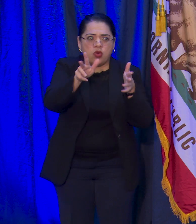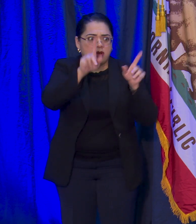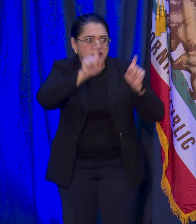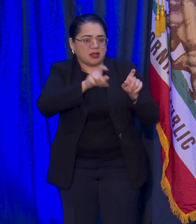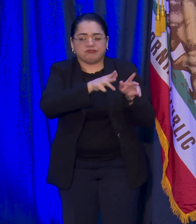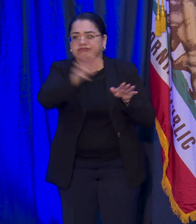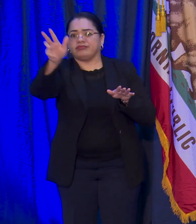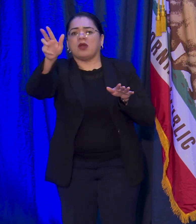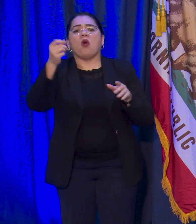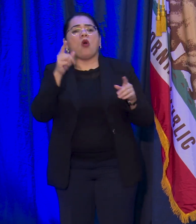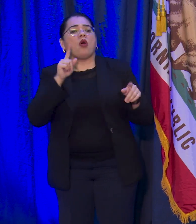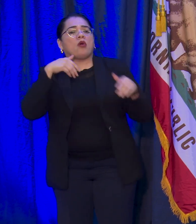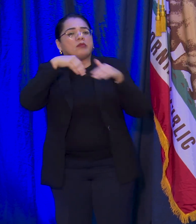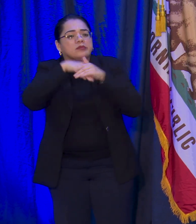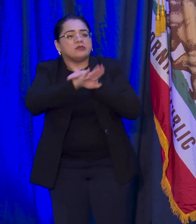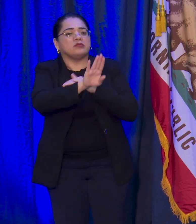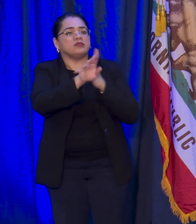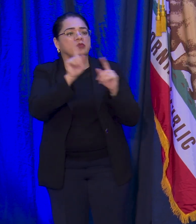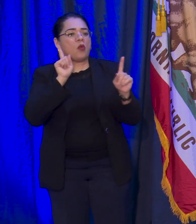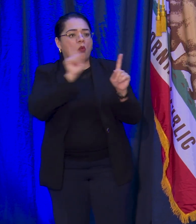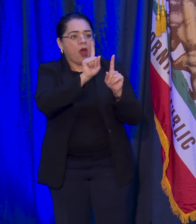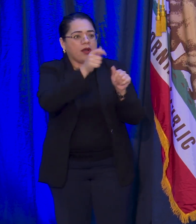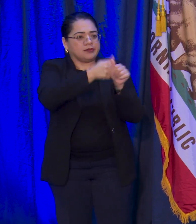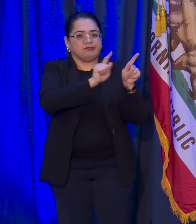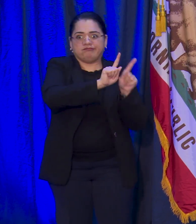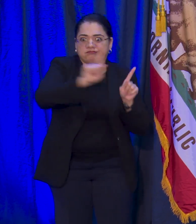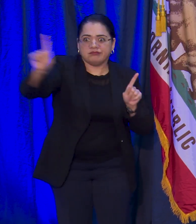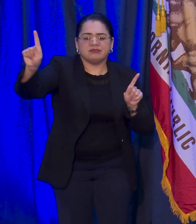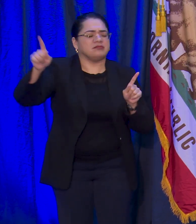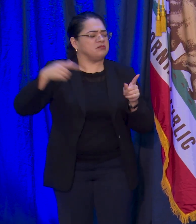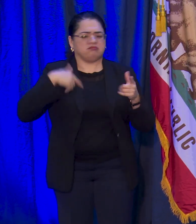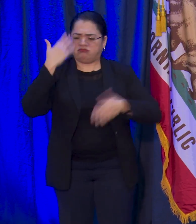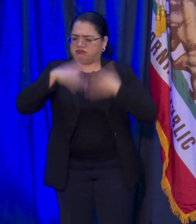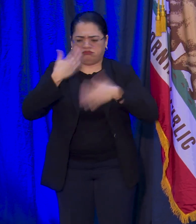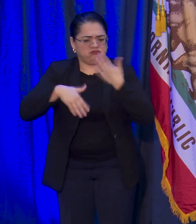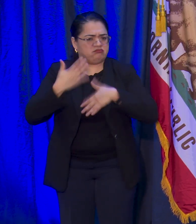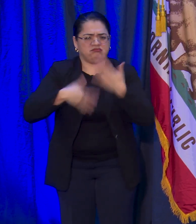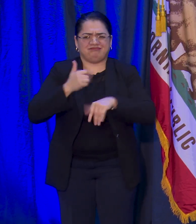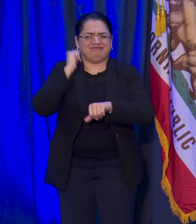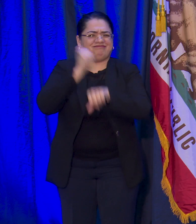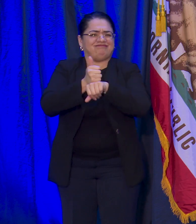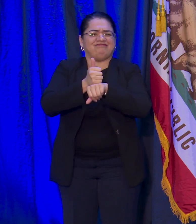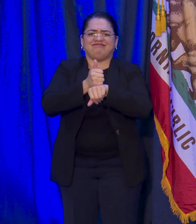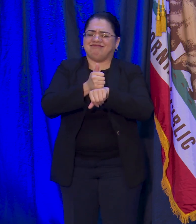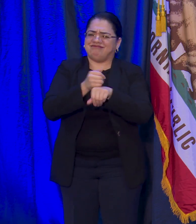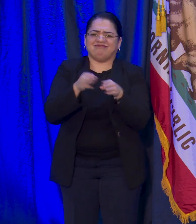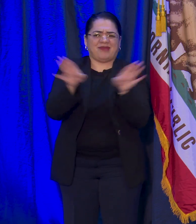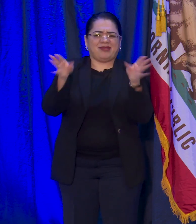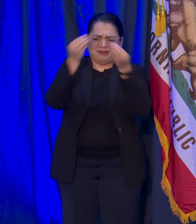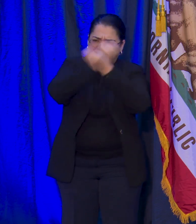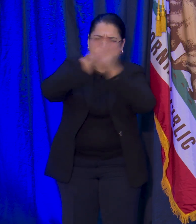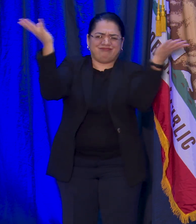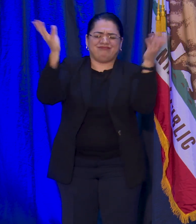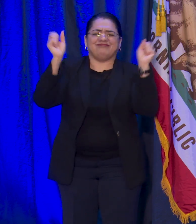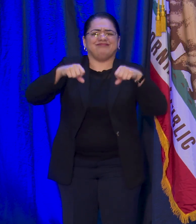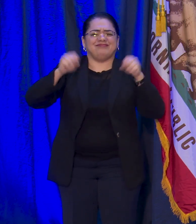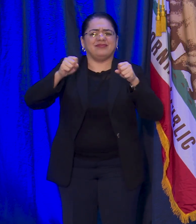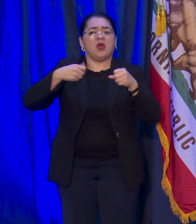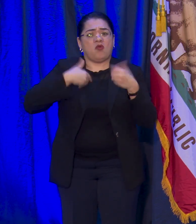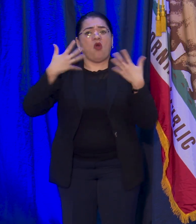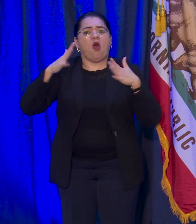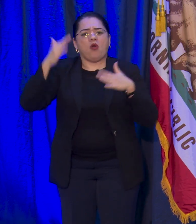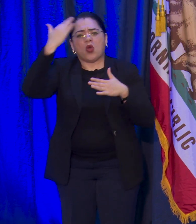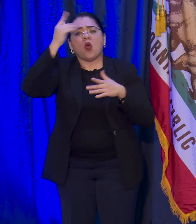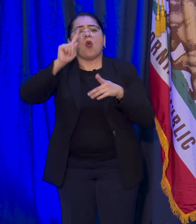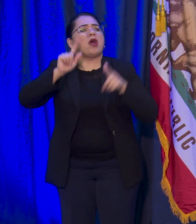testing or walk-up mass testing, within seconds we're ready to go and set that up. We're ready to, we have the locations, we have